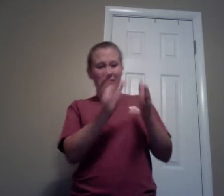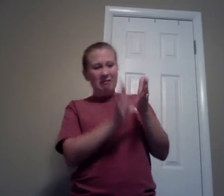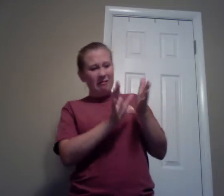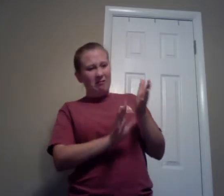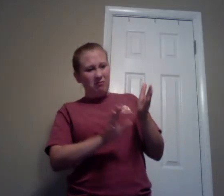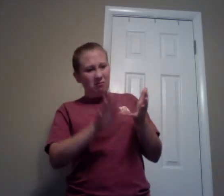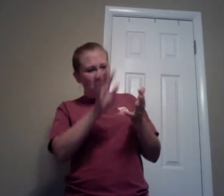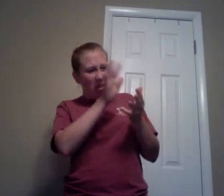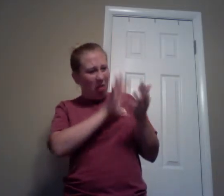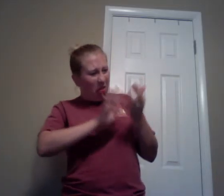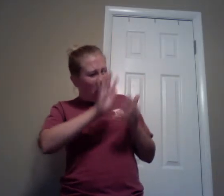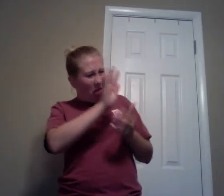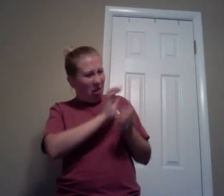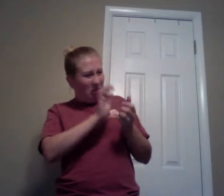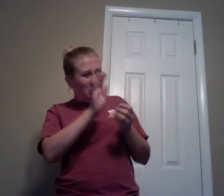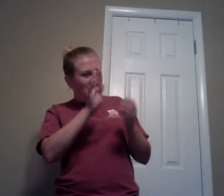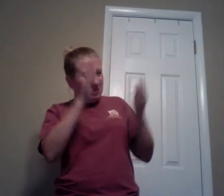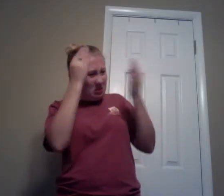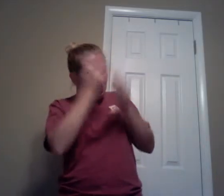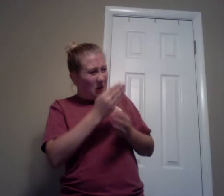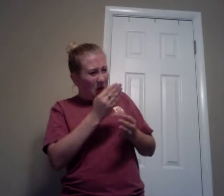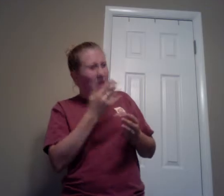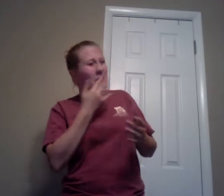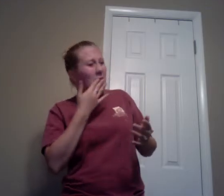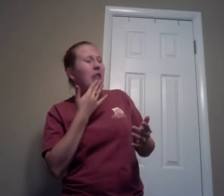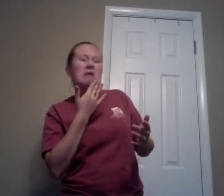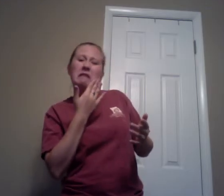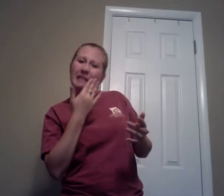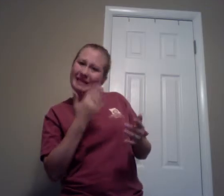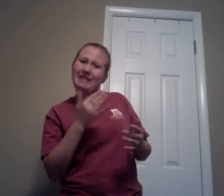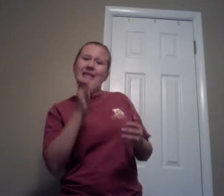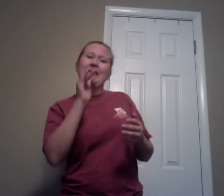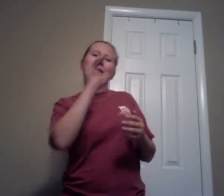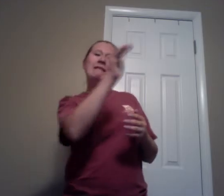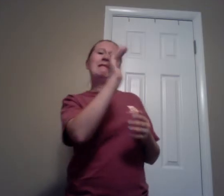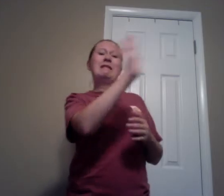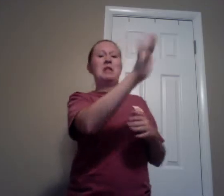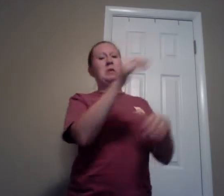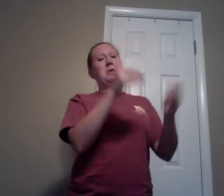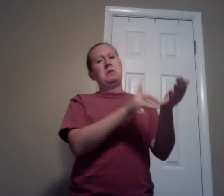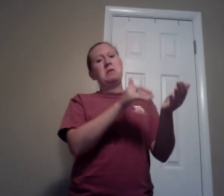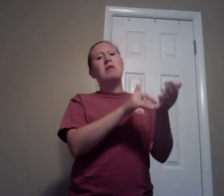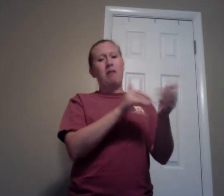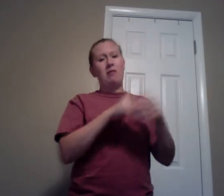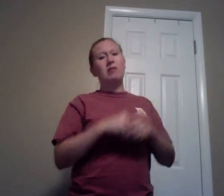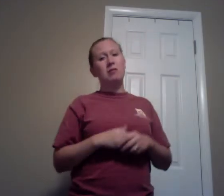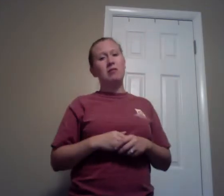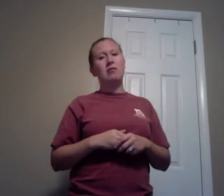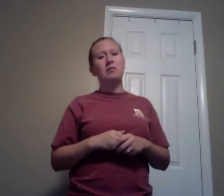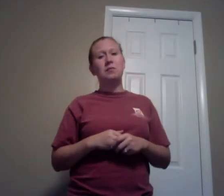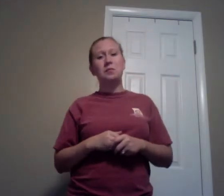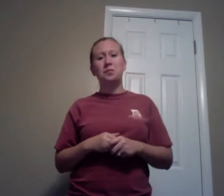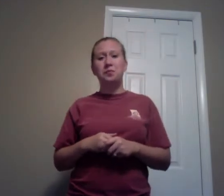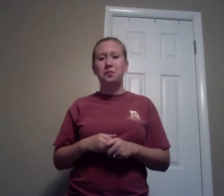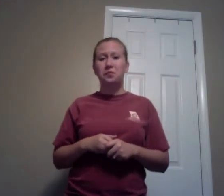morning of the test, which you will finish well before leaving the house, then your goal is to have what you